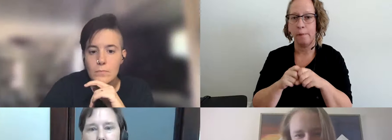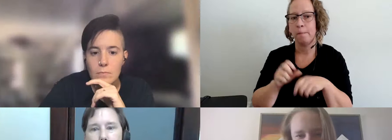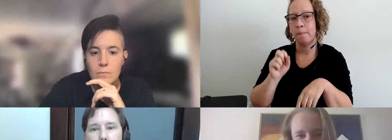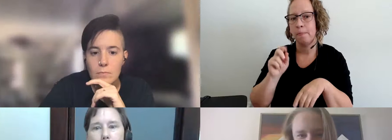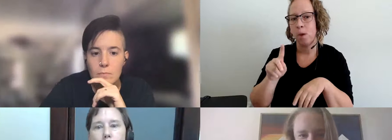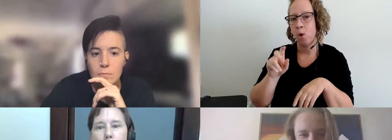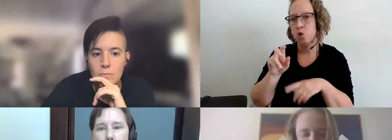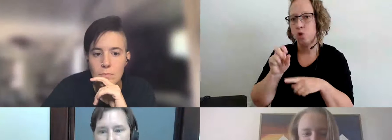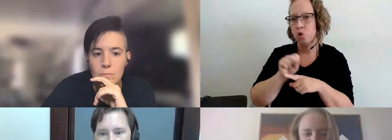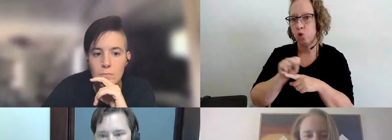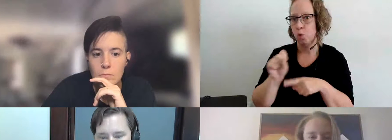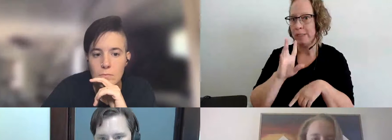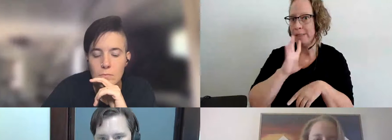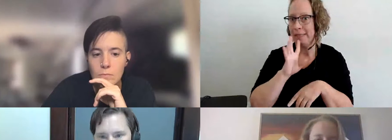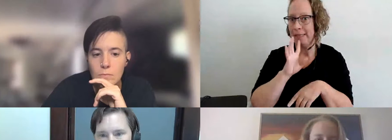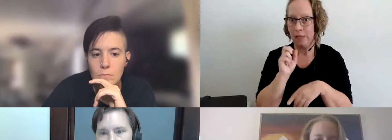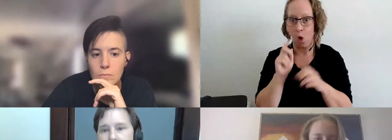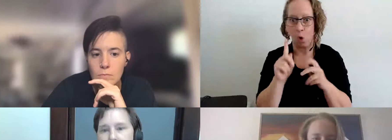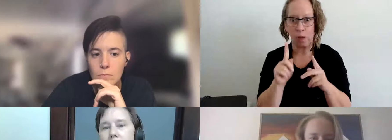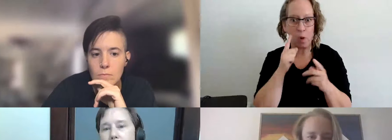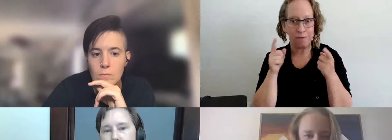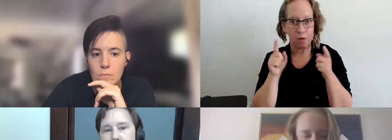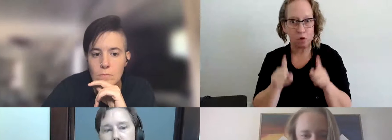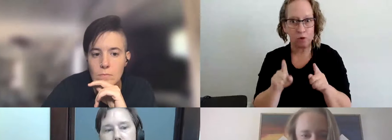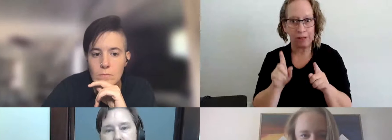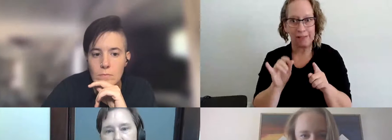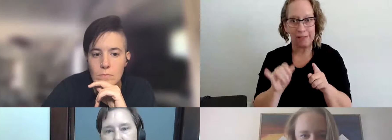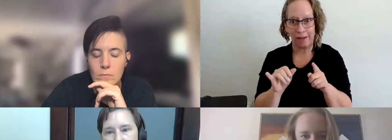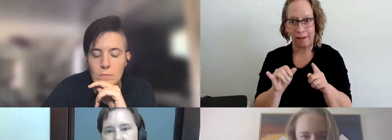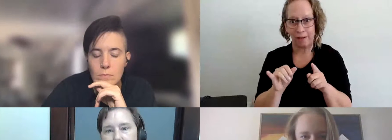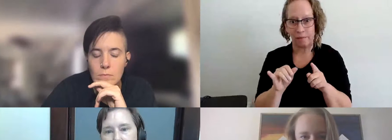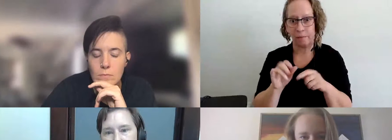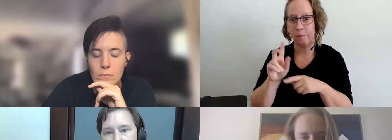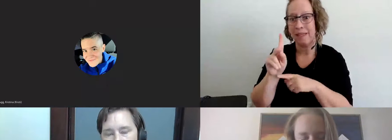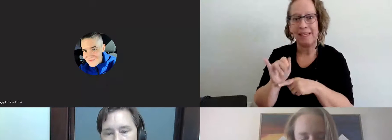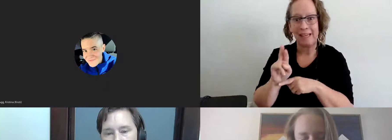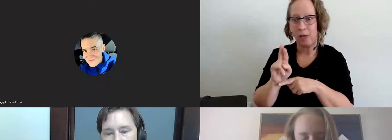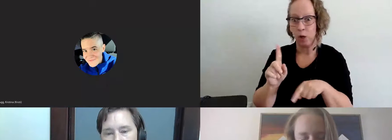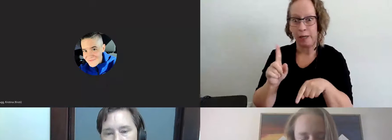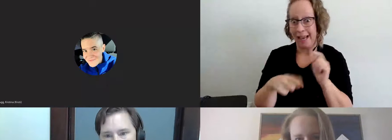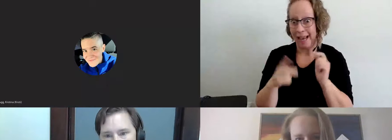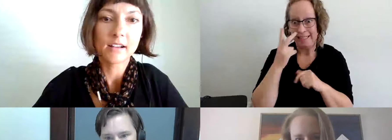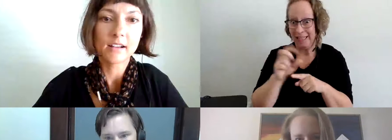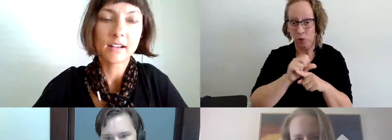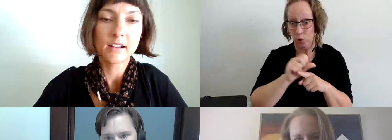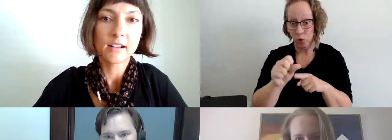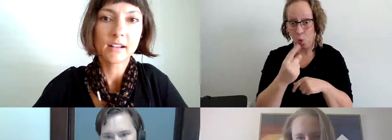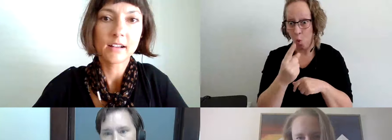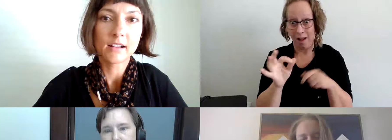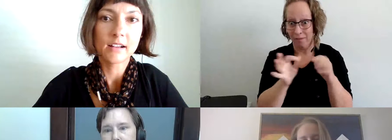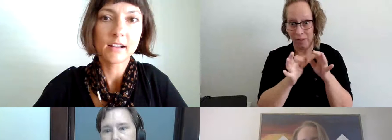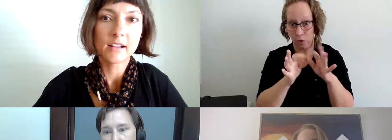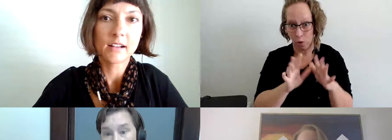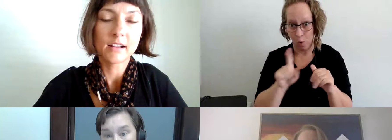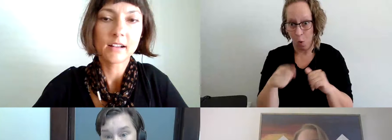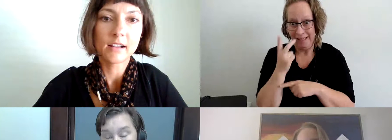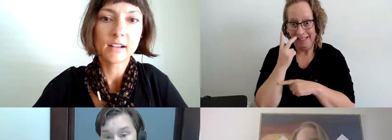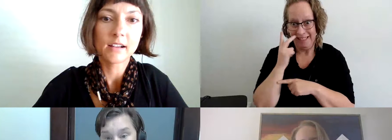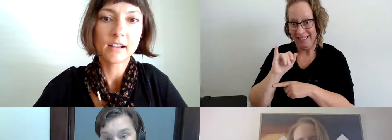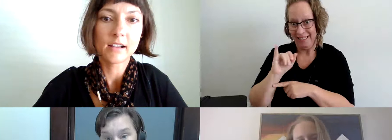Okay, so we have agreed. Kirsten cannot see Susan, one of the interpreters. She only can